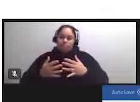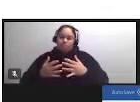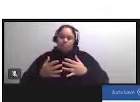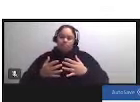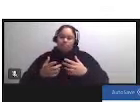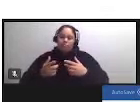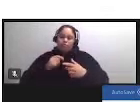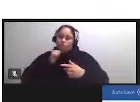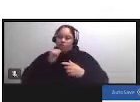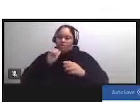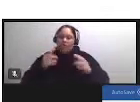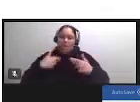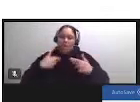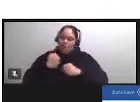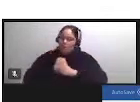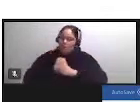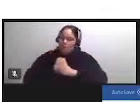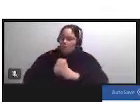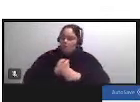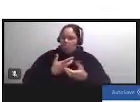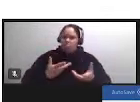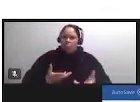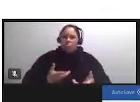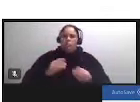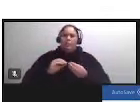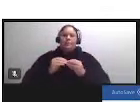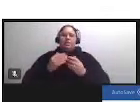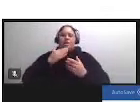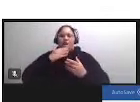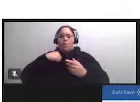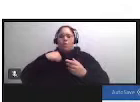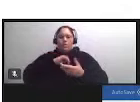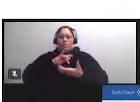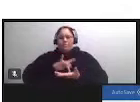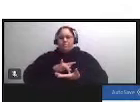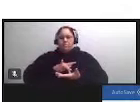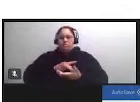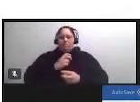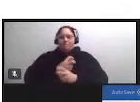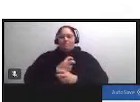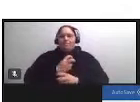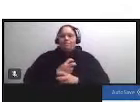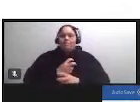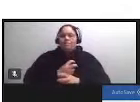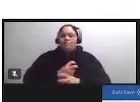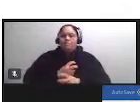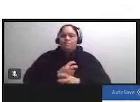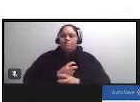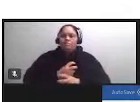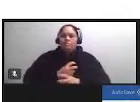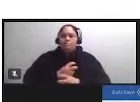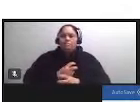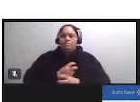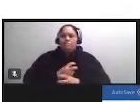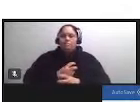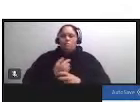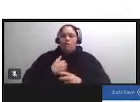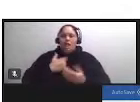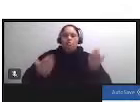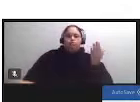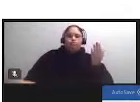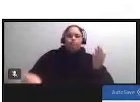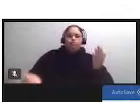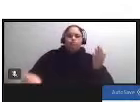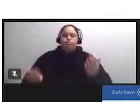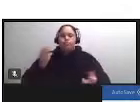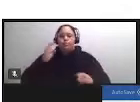that is not how we operate. So it puts us in a very, like we are in a yo-yo scenarios if we